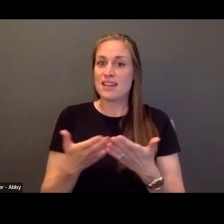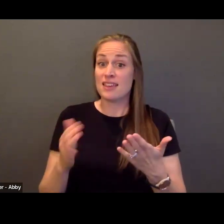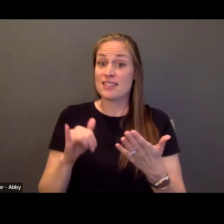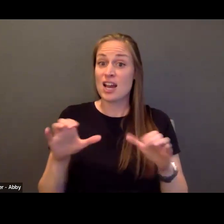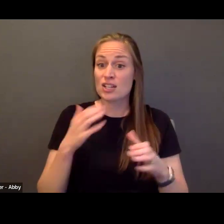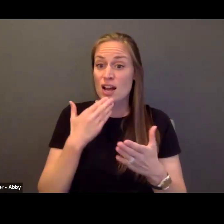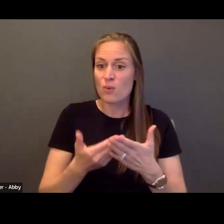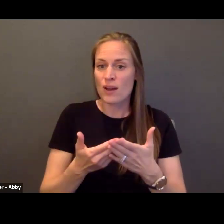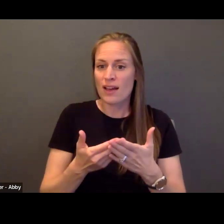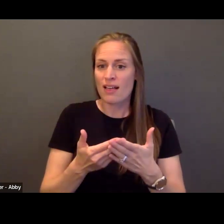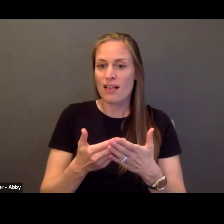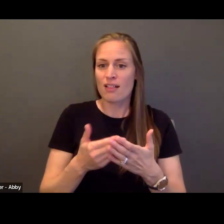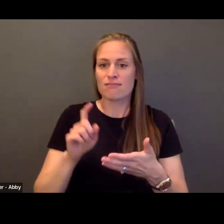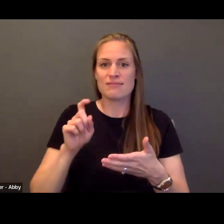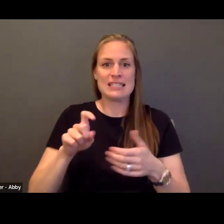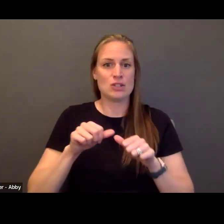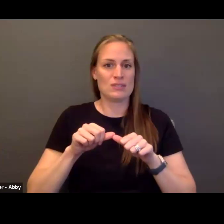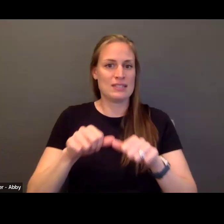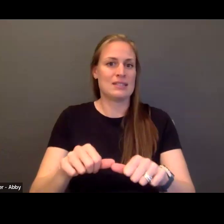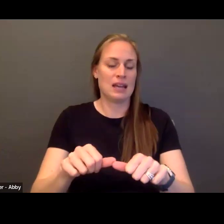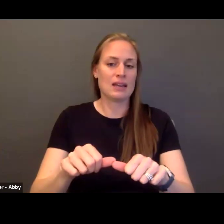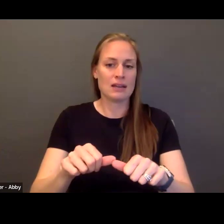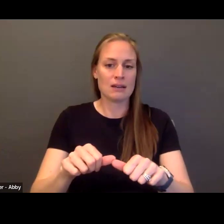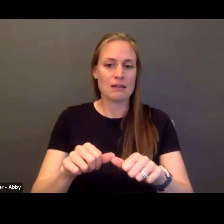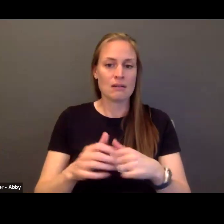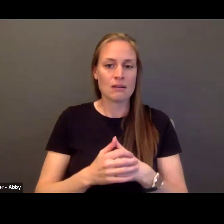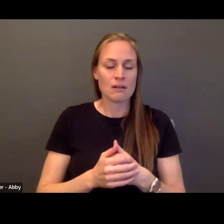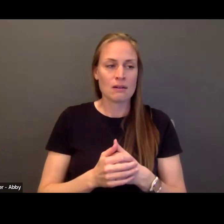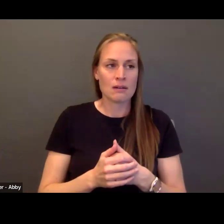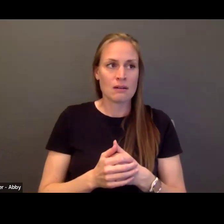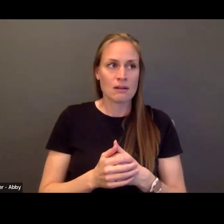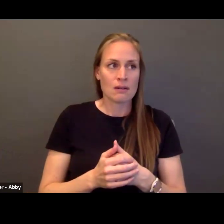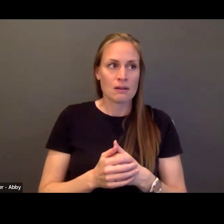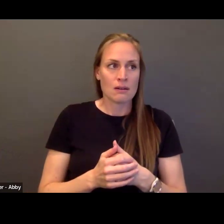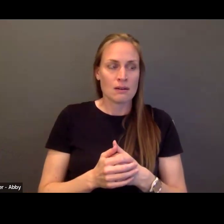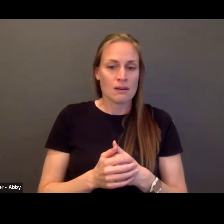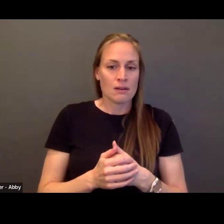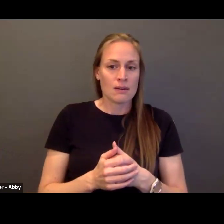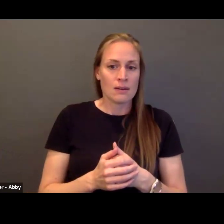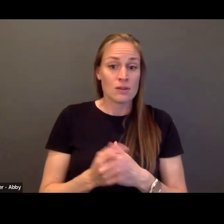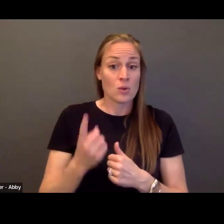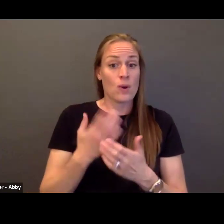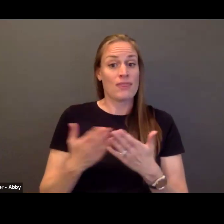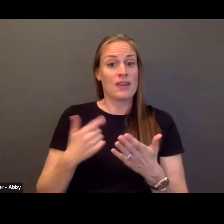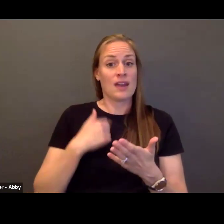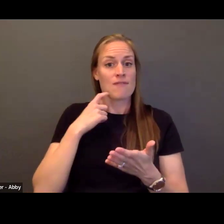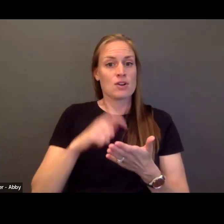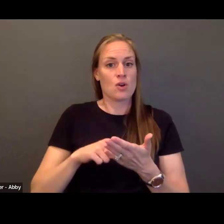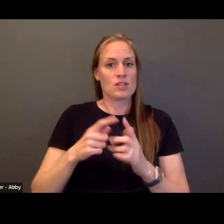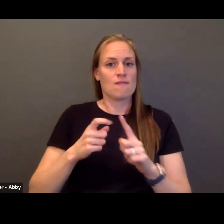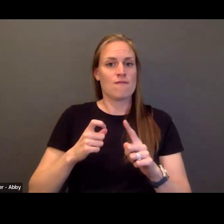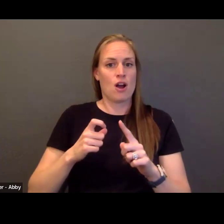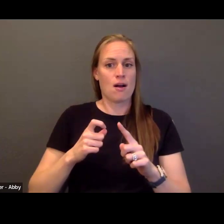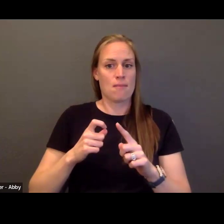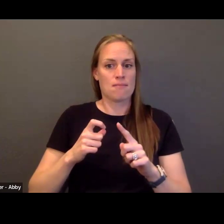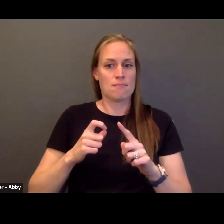I've seen that has been most effective is building the buy-in behind the recommendations through coalitions like this. And following through on the